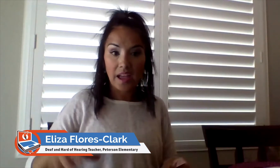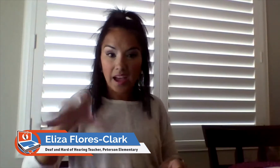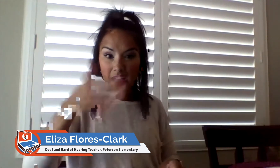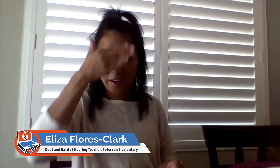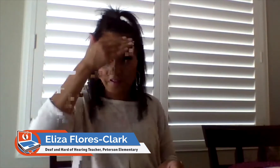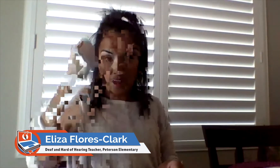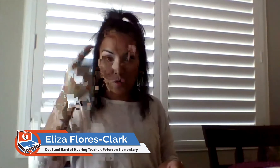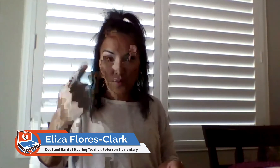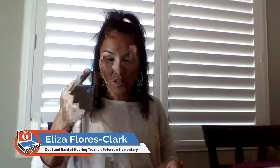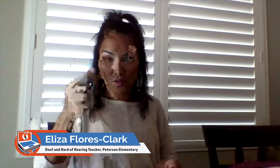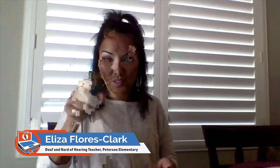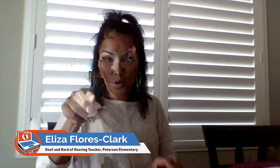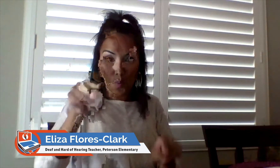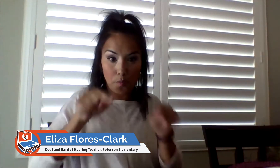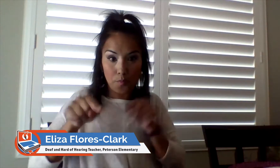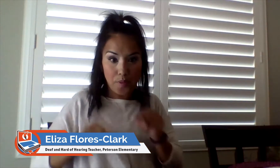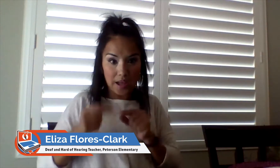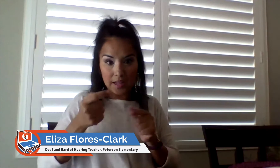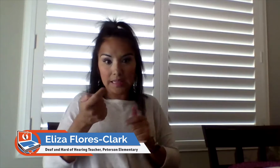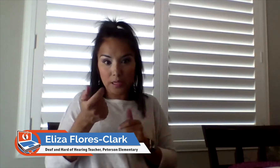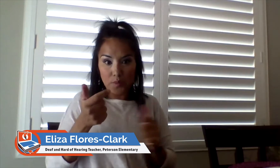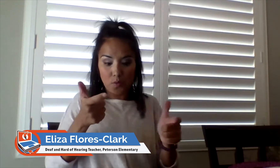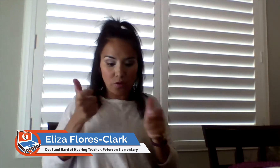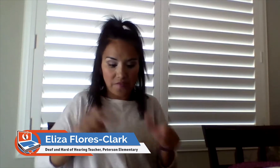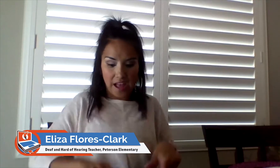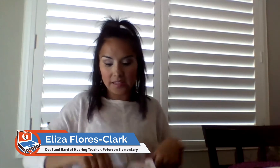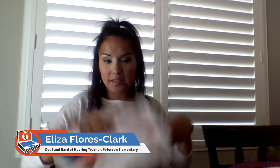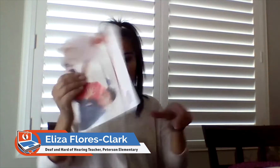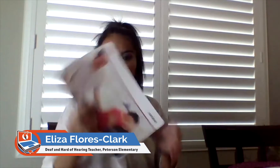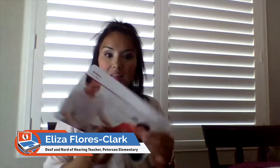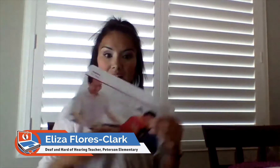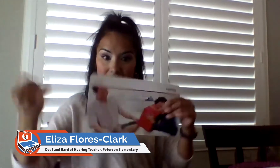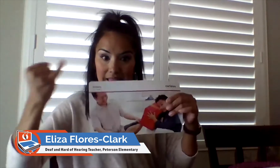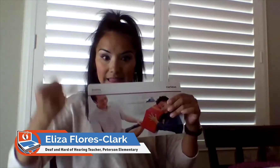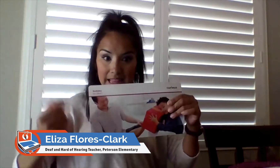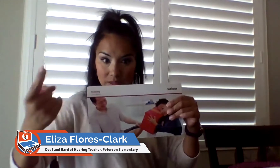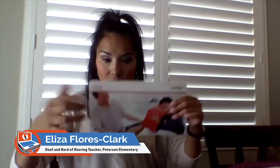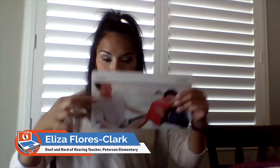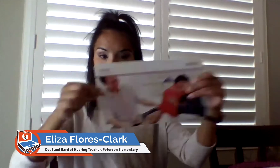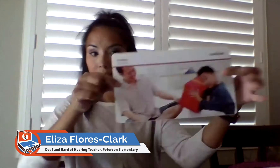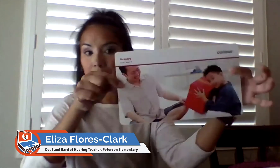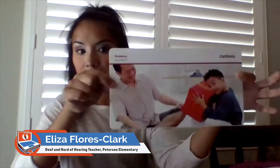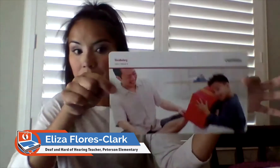I forgot one. So let's go back a little bit real fast. Last one.